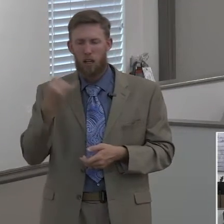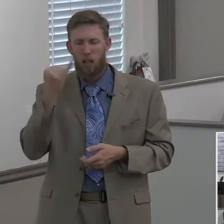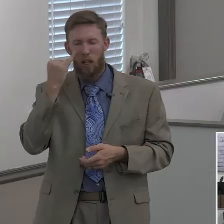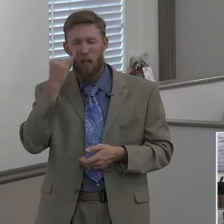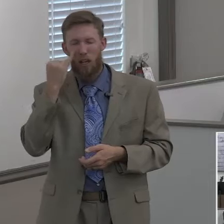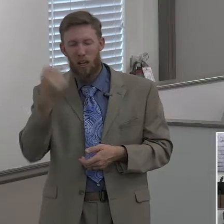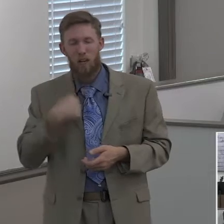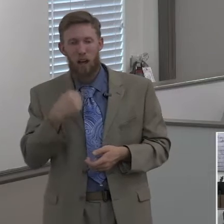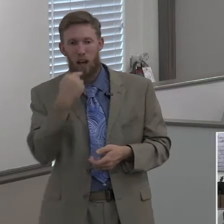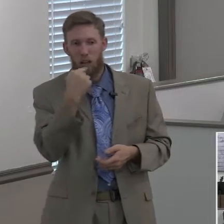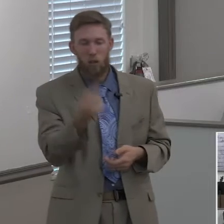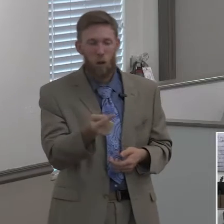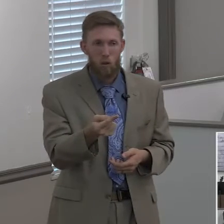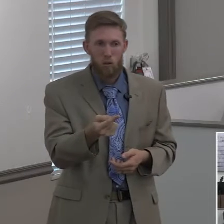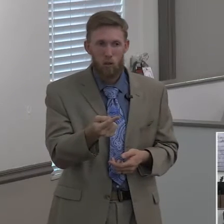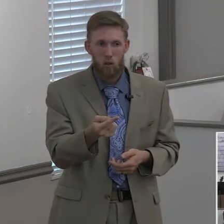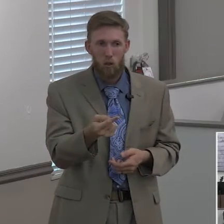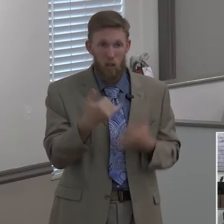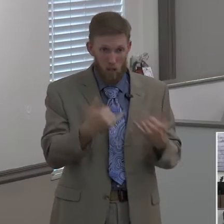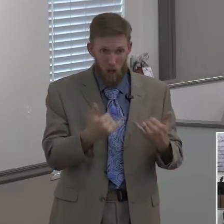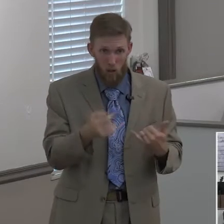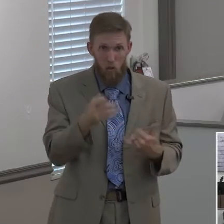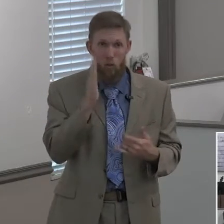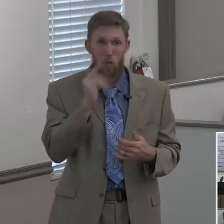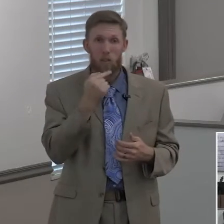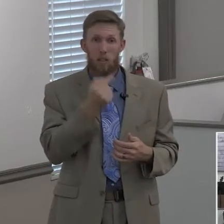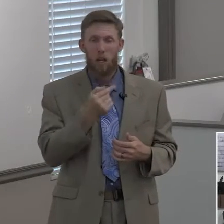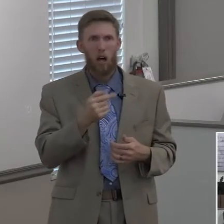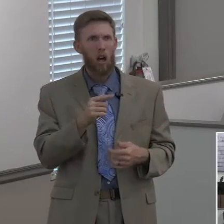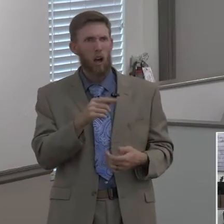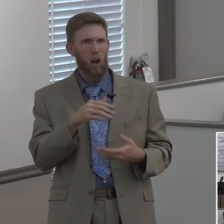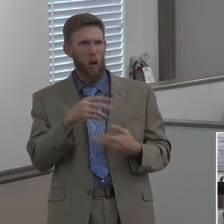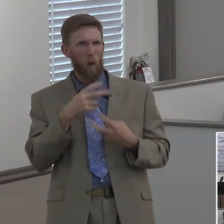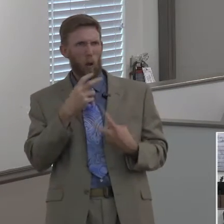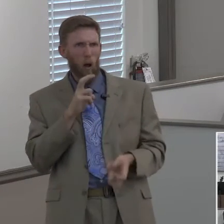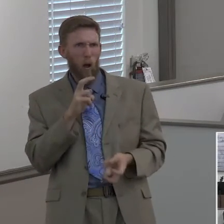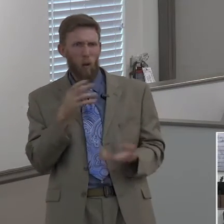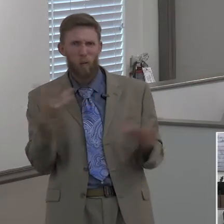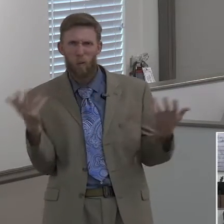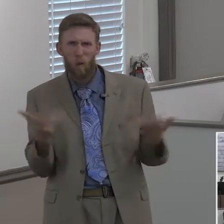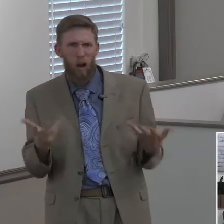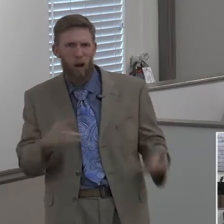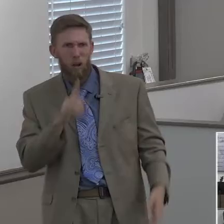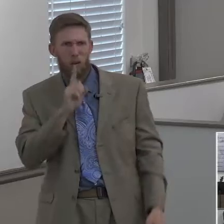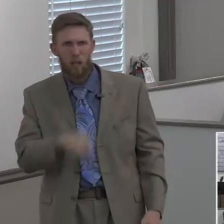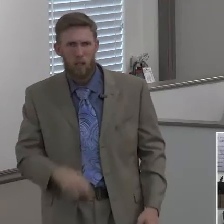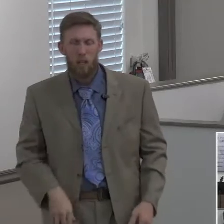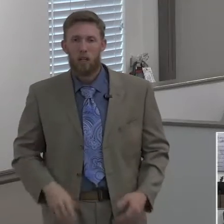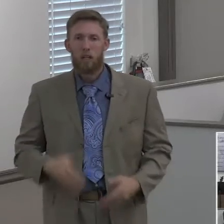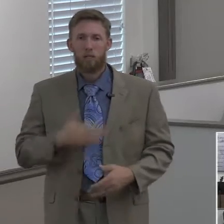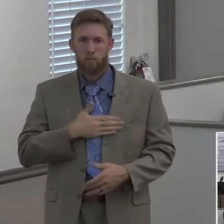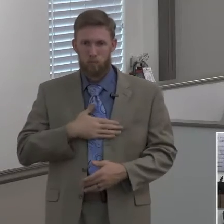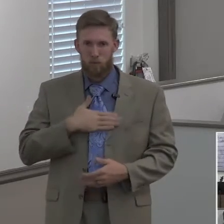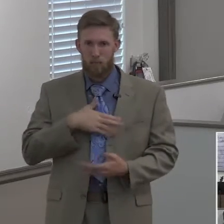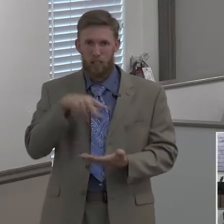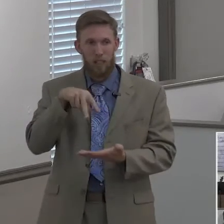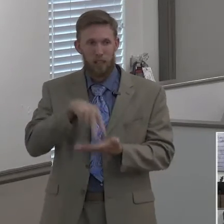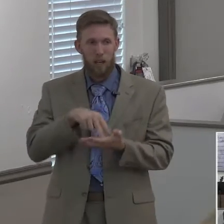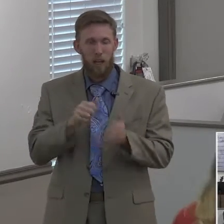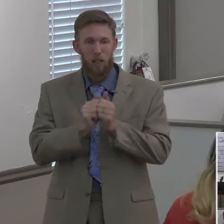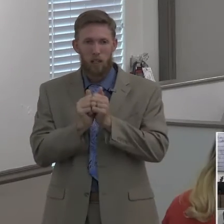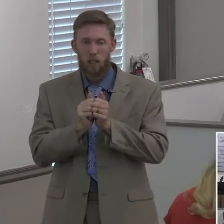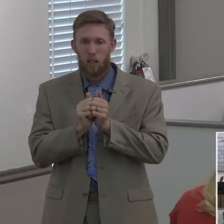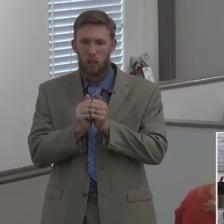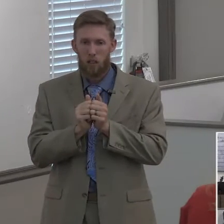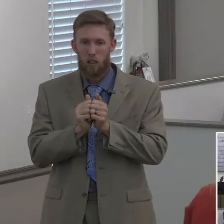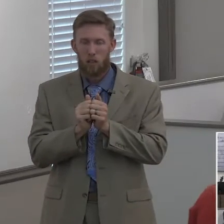what that failure is right at this moment, you would look at me and say, what? One of the greatest failures of our lives. Let's stand together